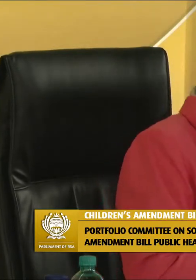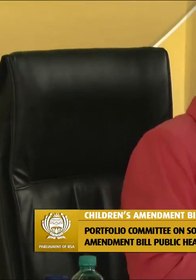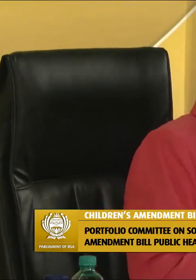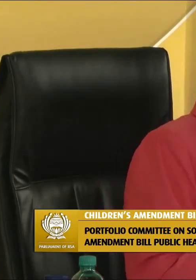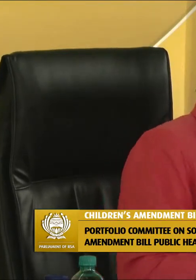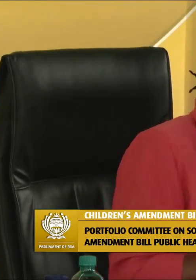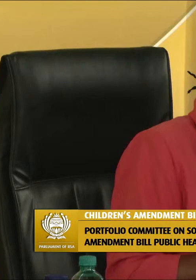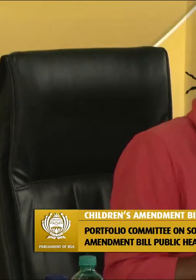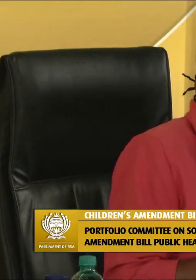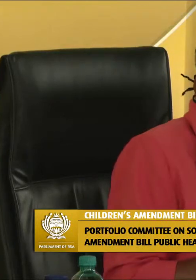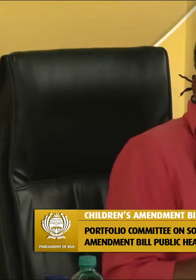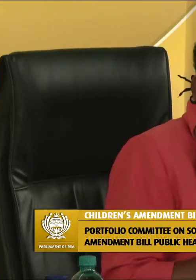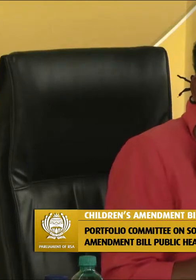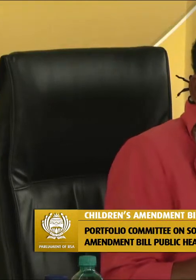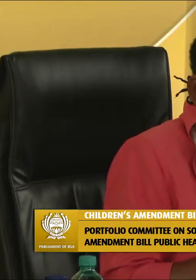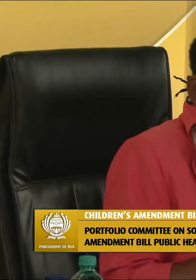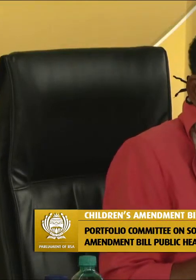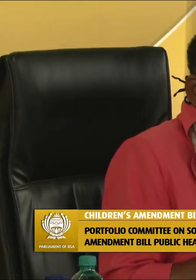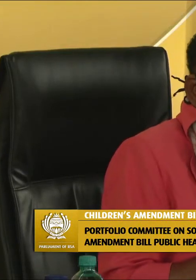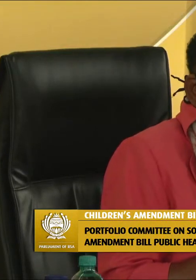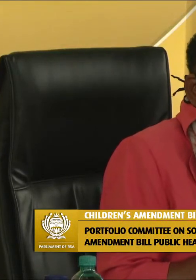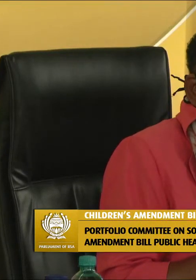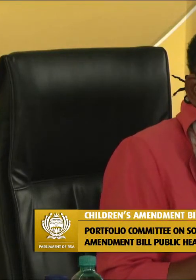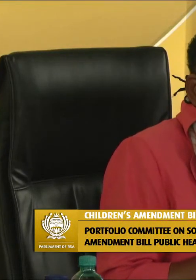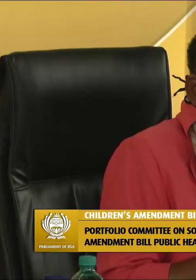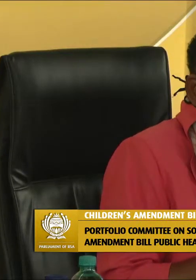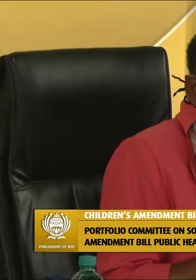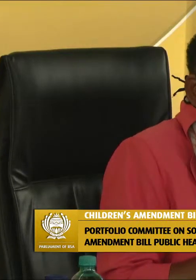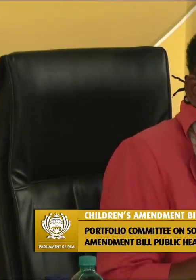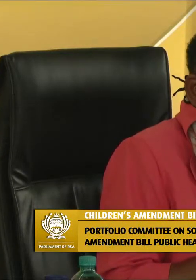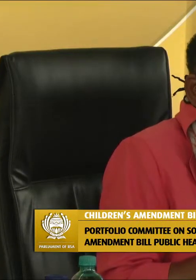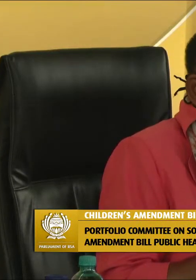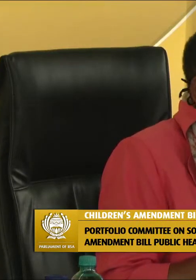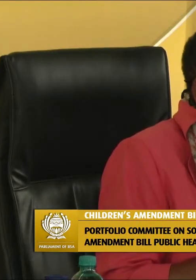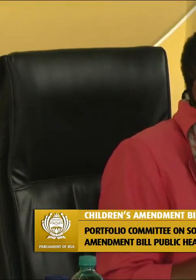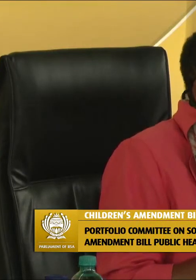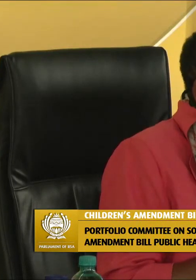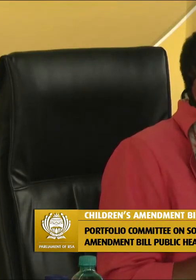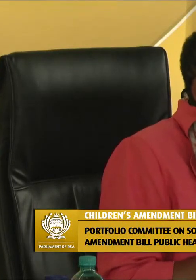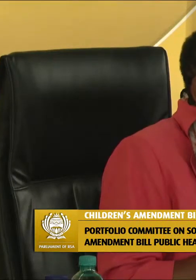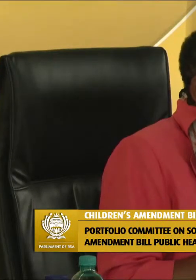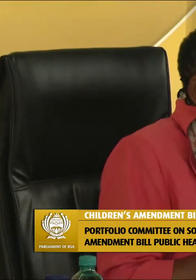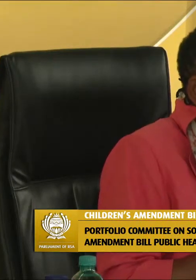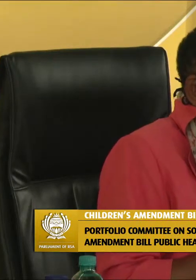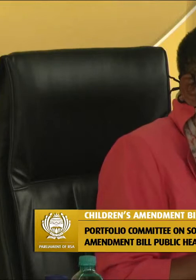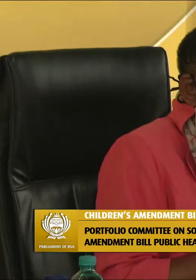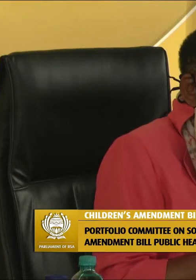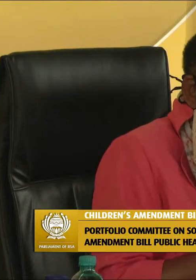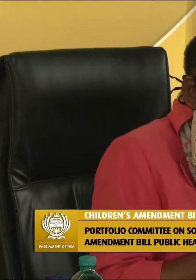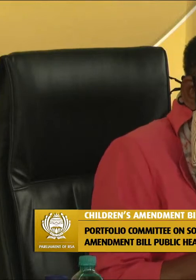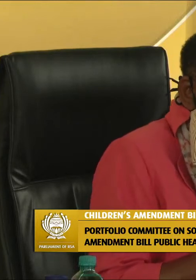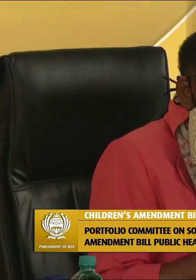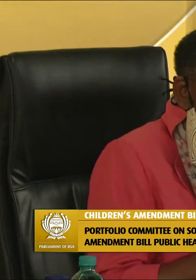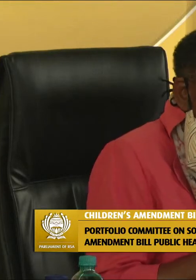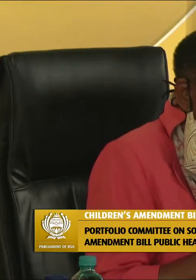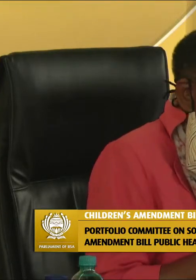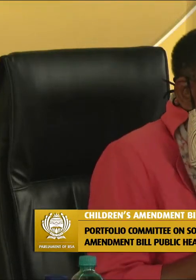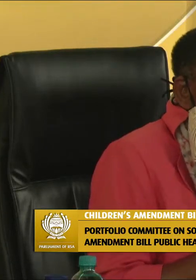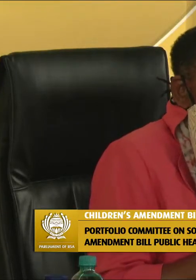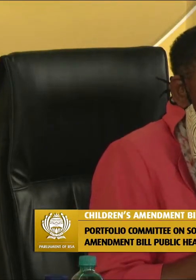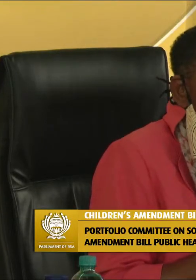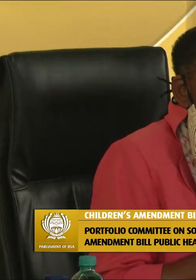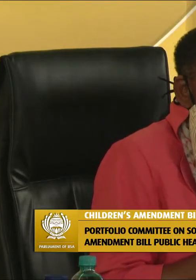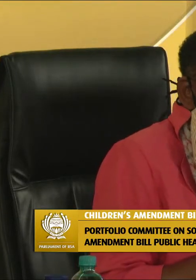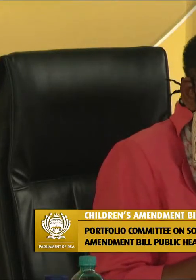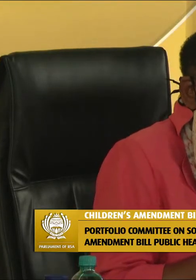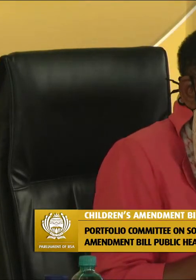I am pleased to see that the HOD came with a very long entourage today. Sithokozela lokho